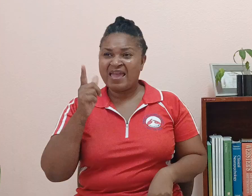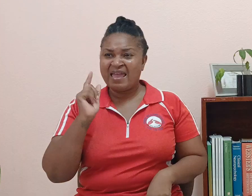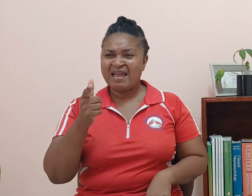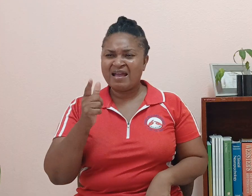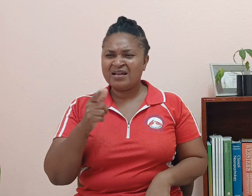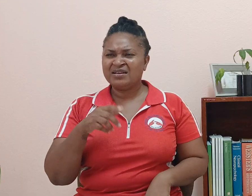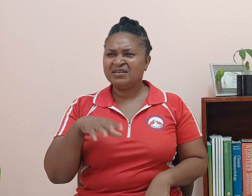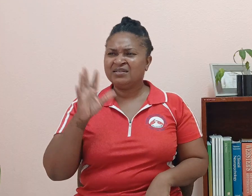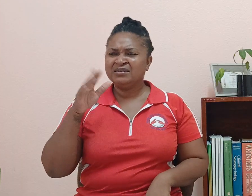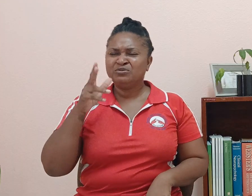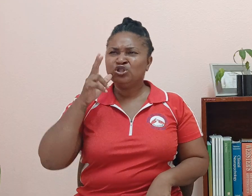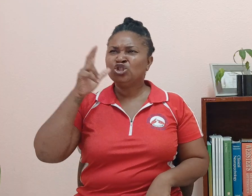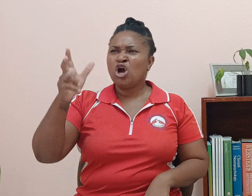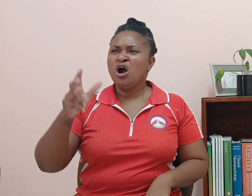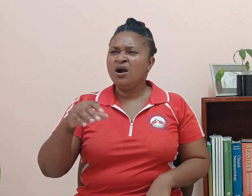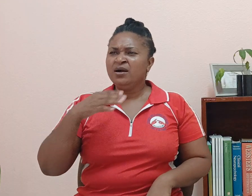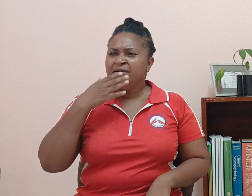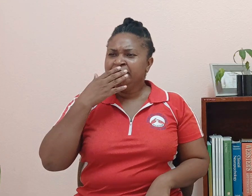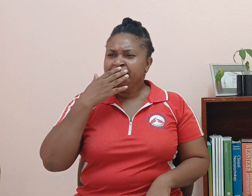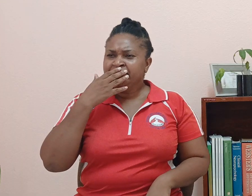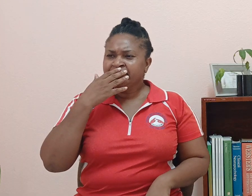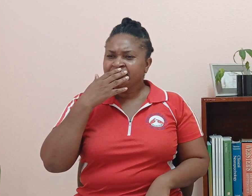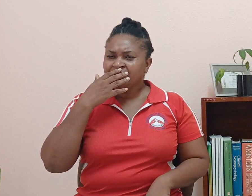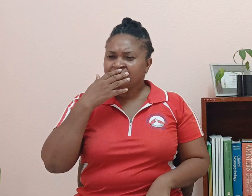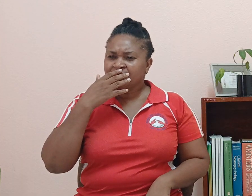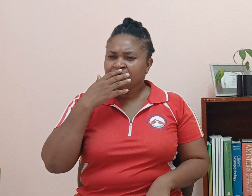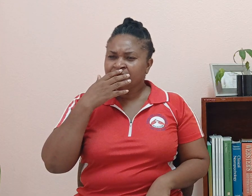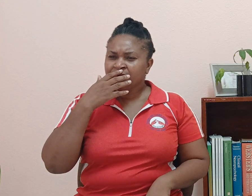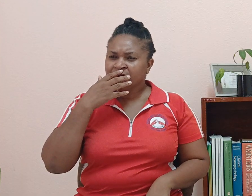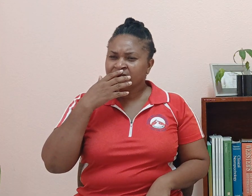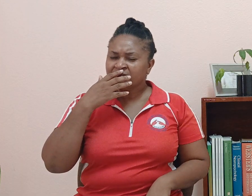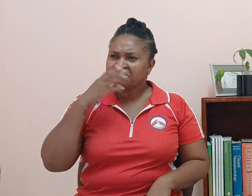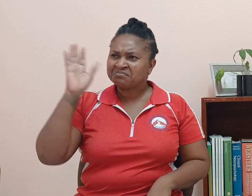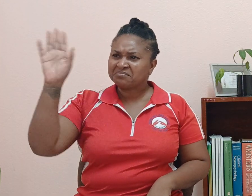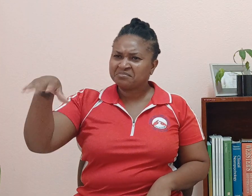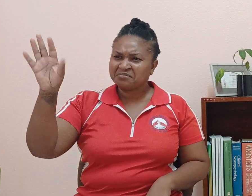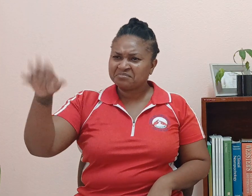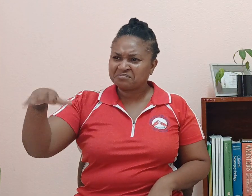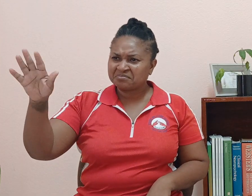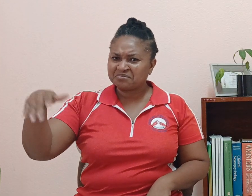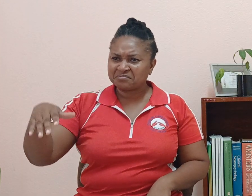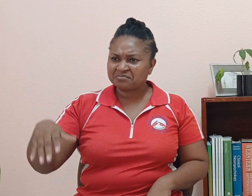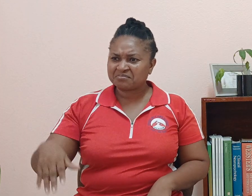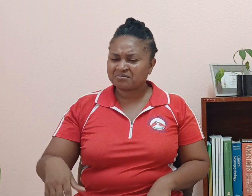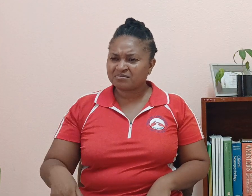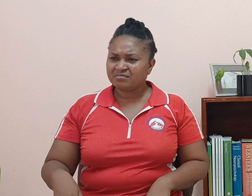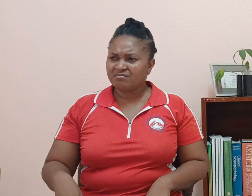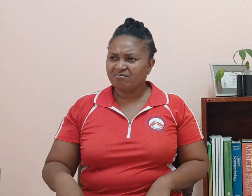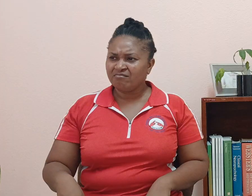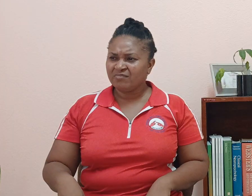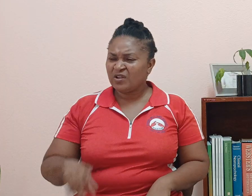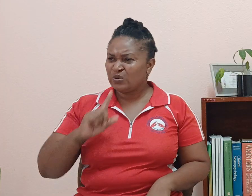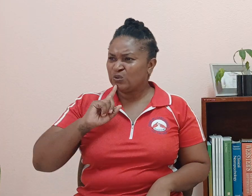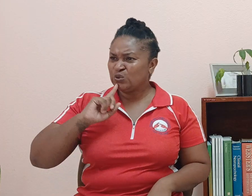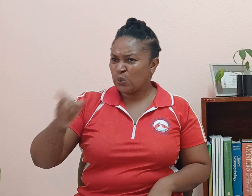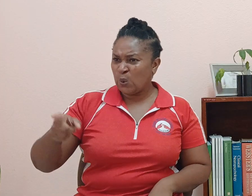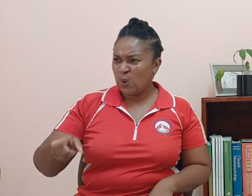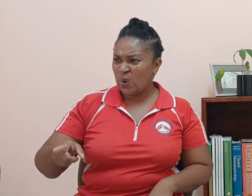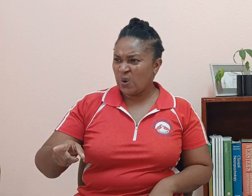shouted out and asked his advisors if they were sure that they